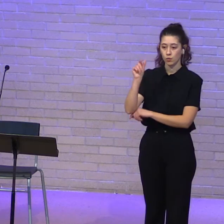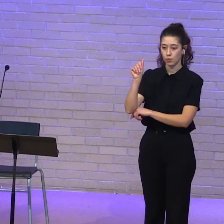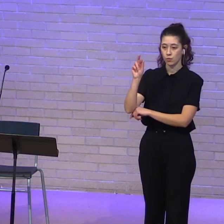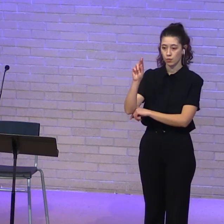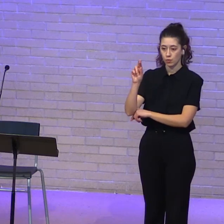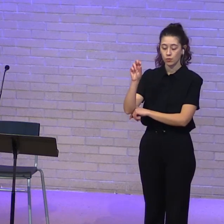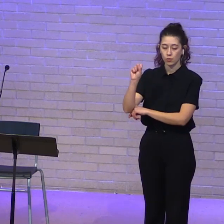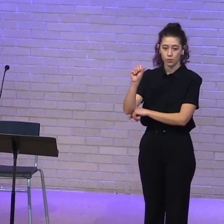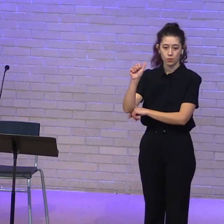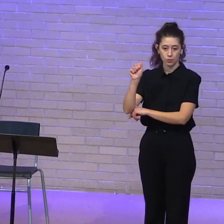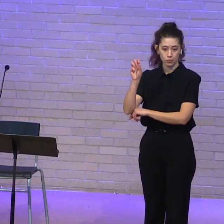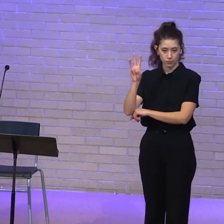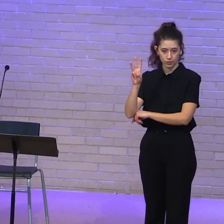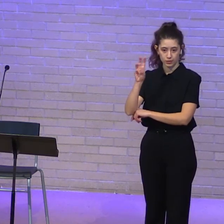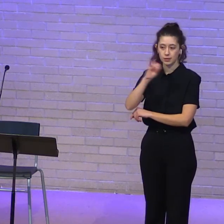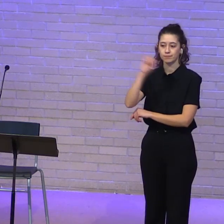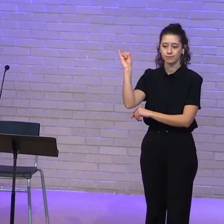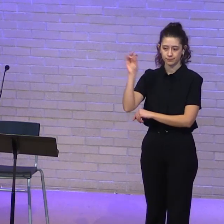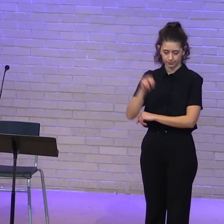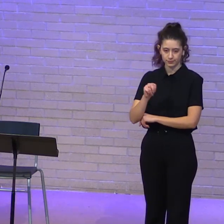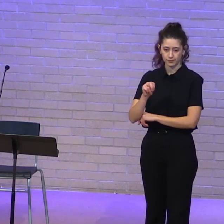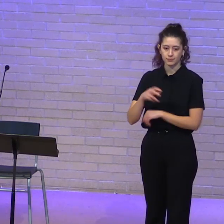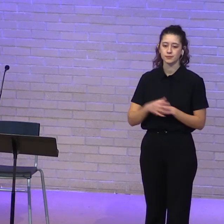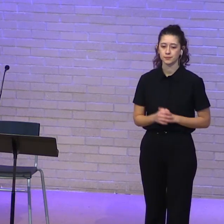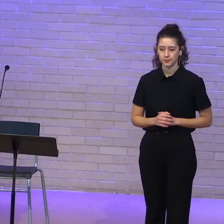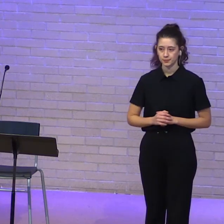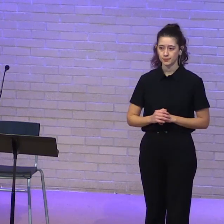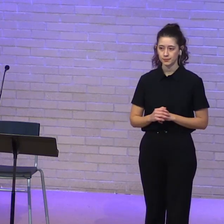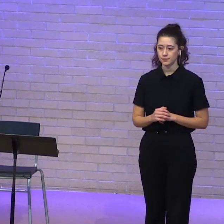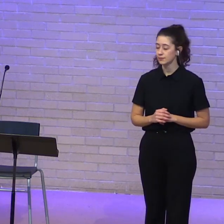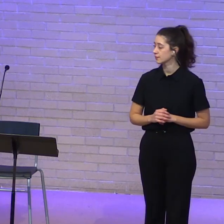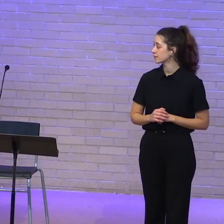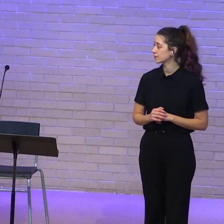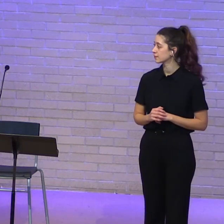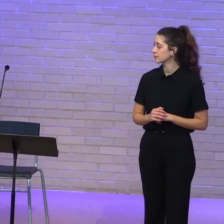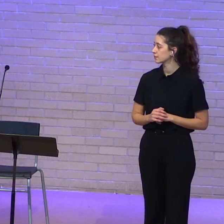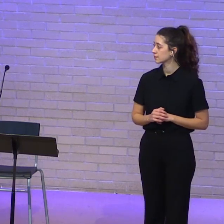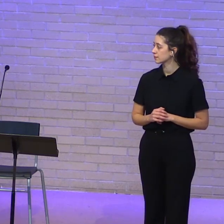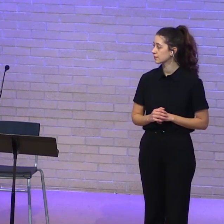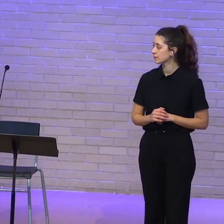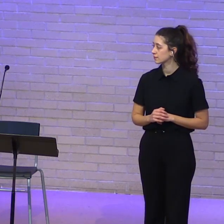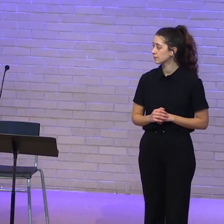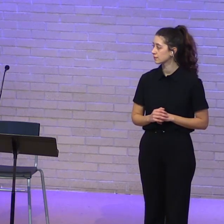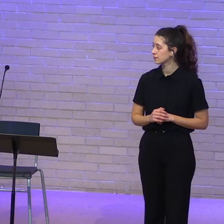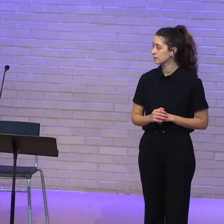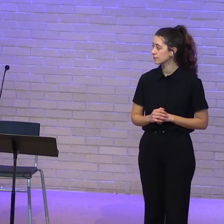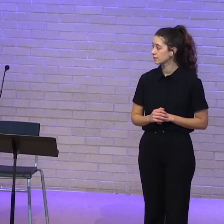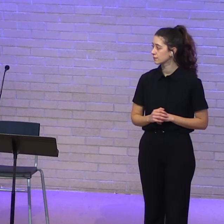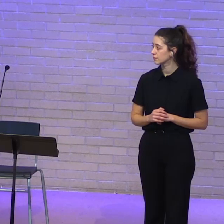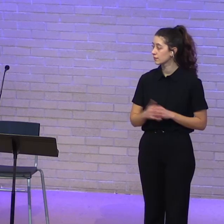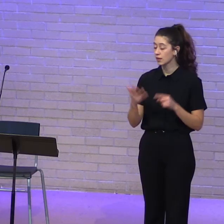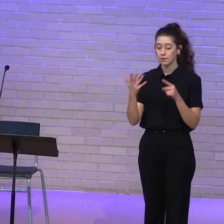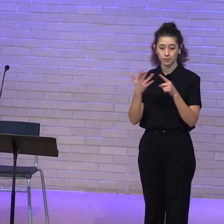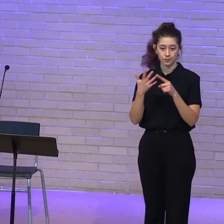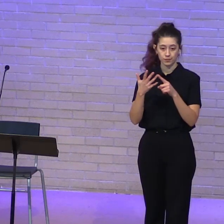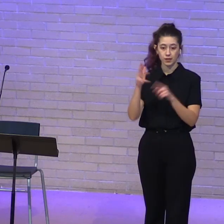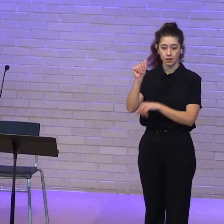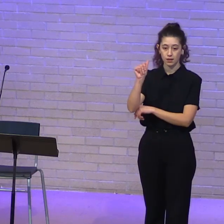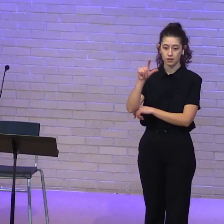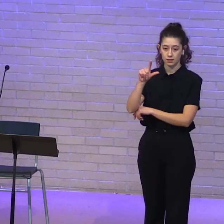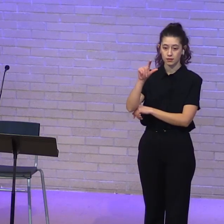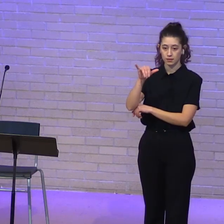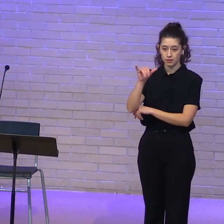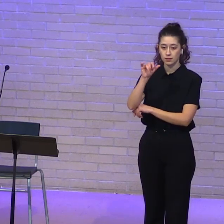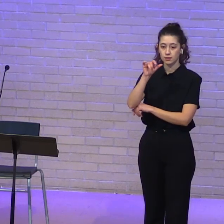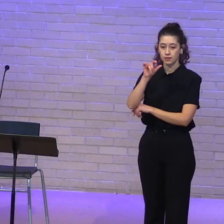today with 2 speakers, Alyssa Munguia, who is a math education major from Elkhart,